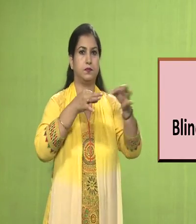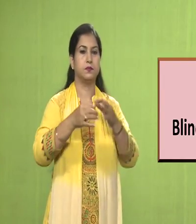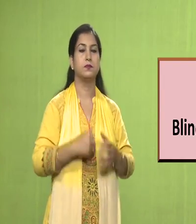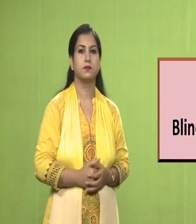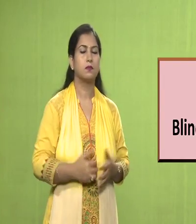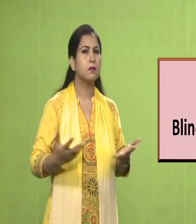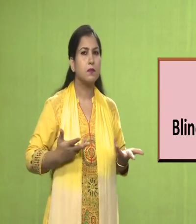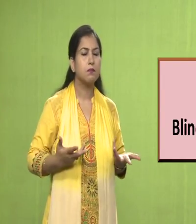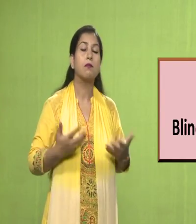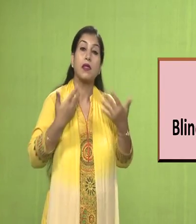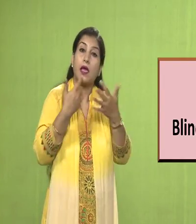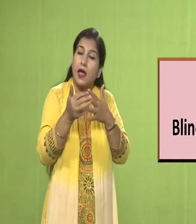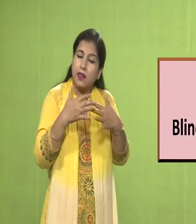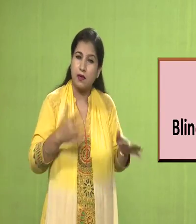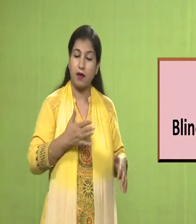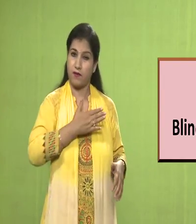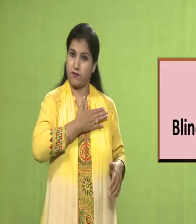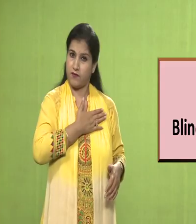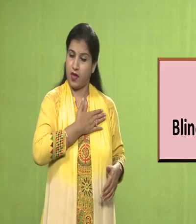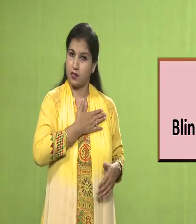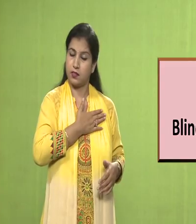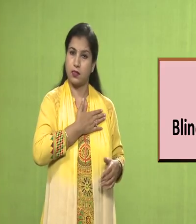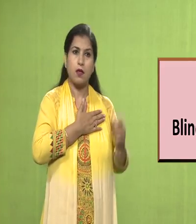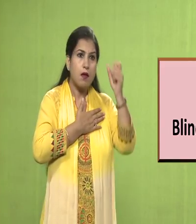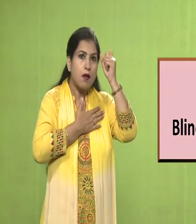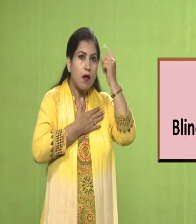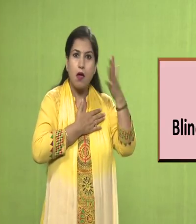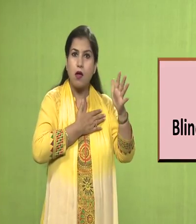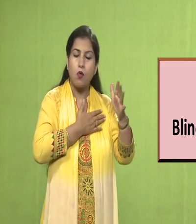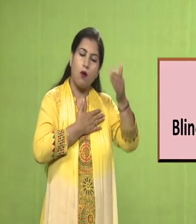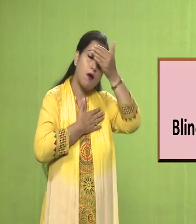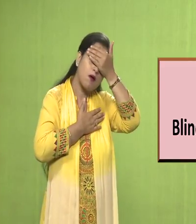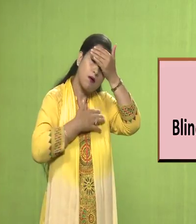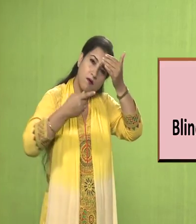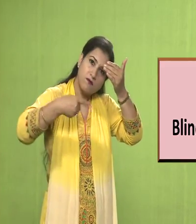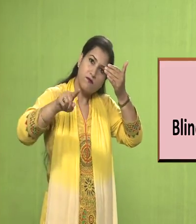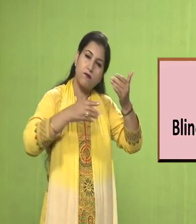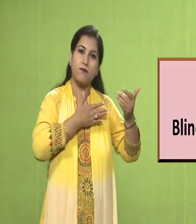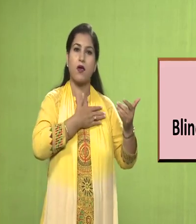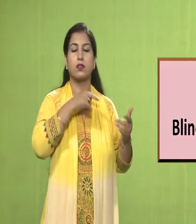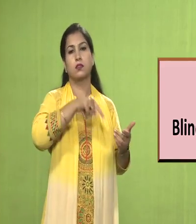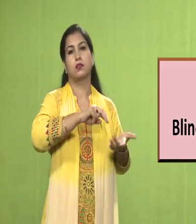Blind faith is believing something without fully understanding the real meaning of that thing.